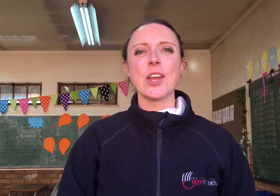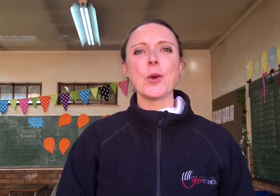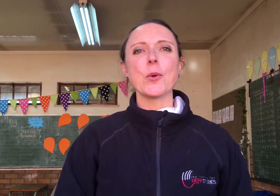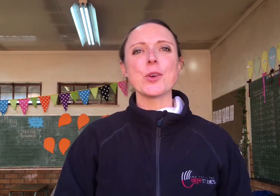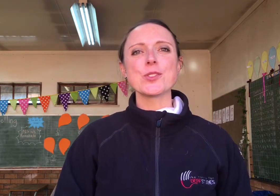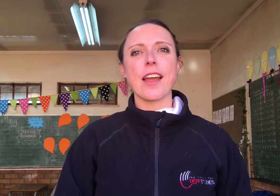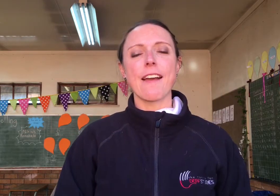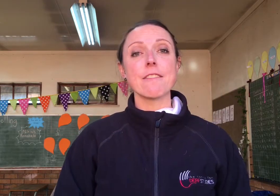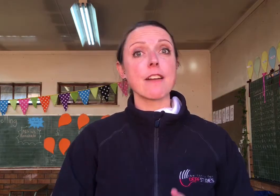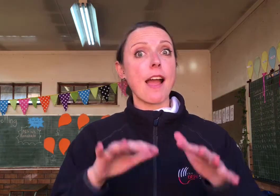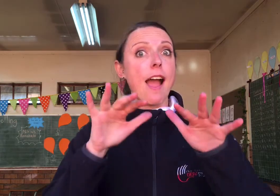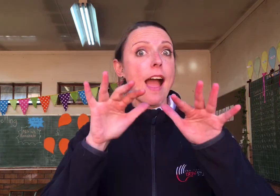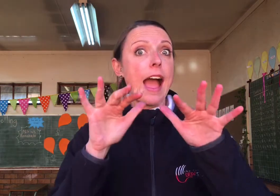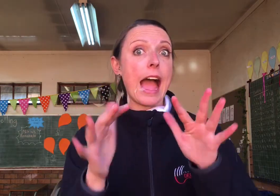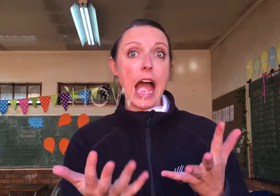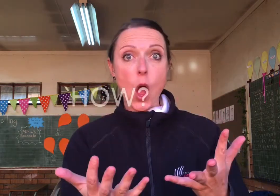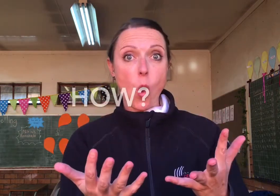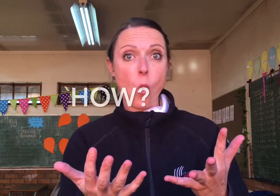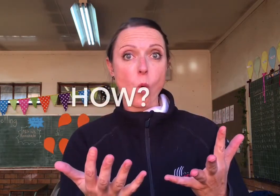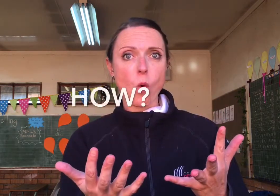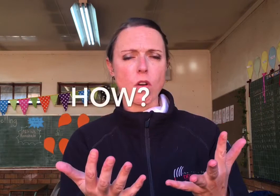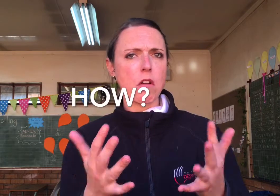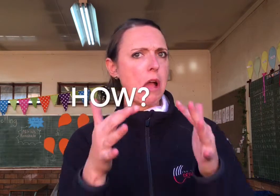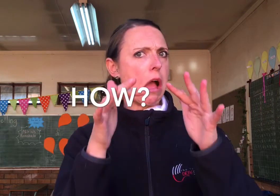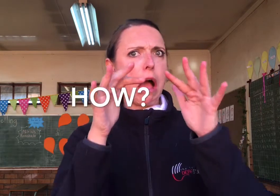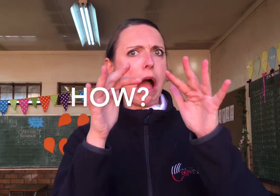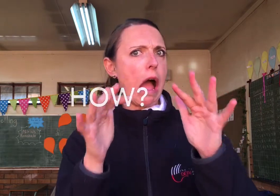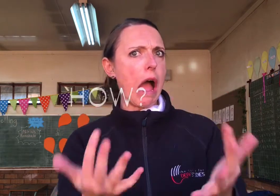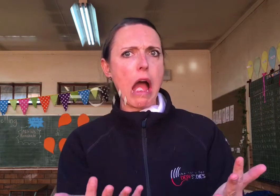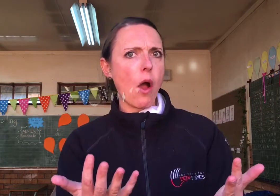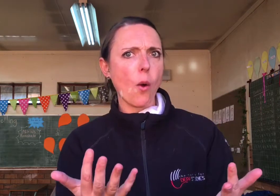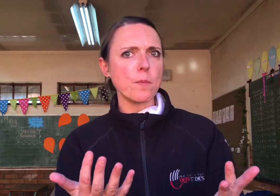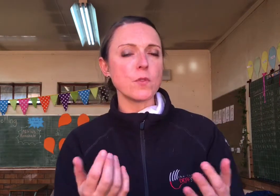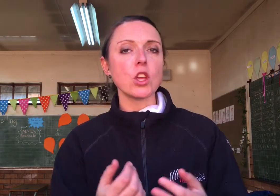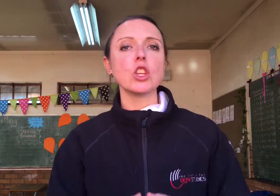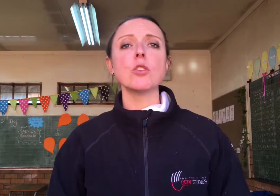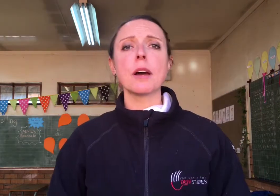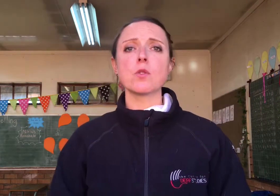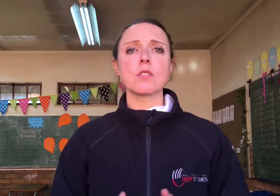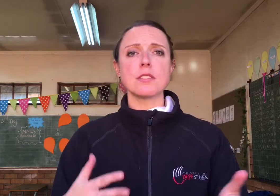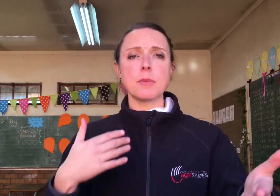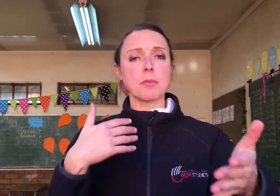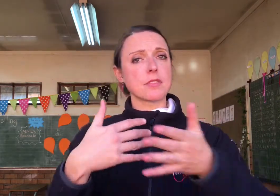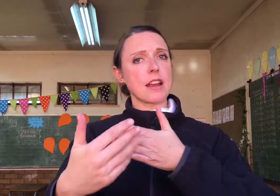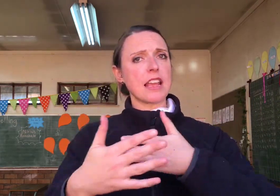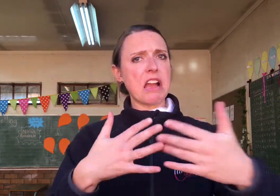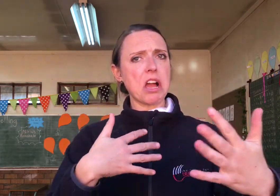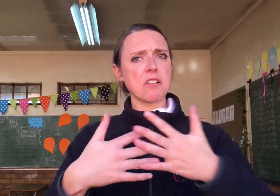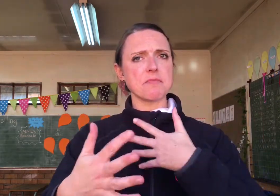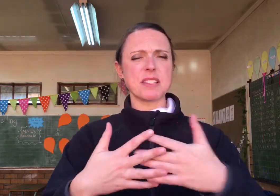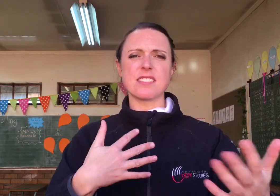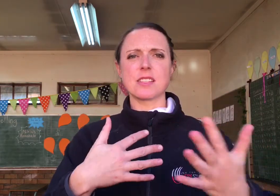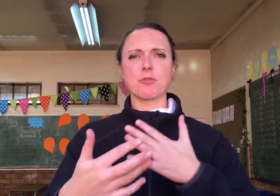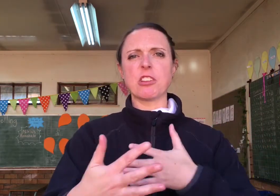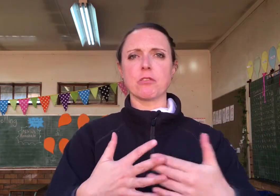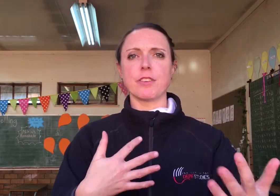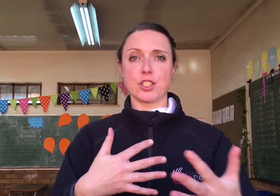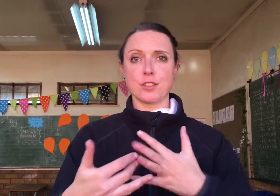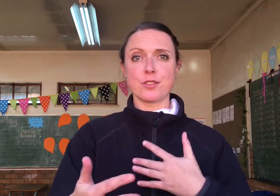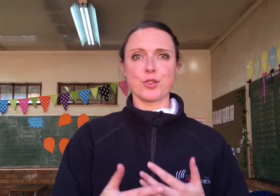We also have how. How. You might also see people signing how, but this is pretty old-fashioned. So